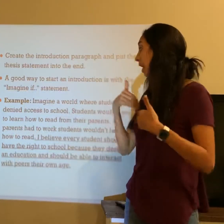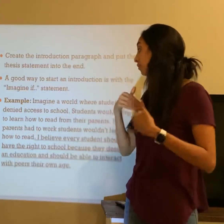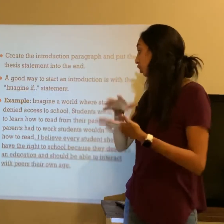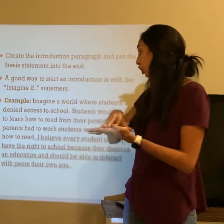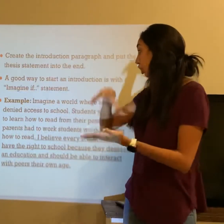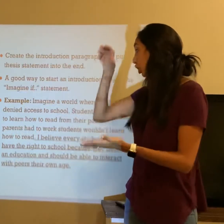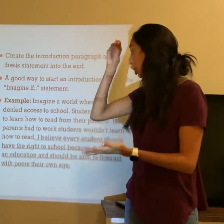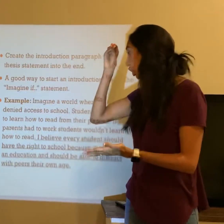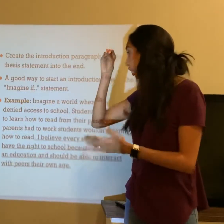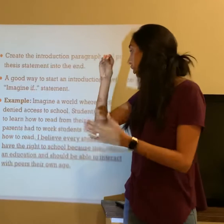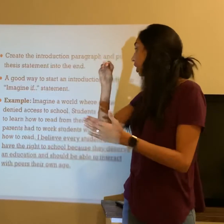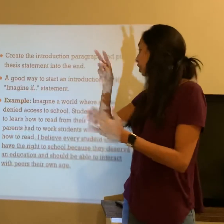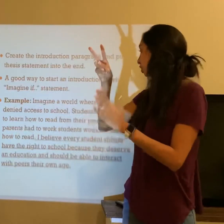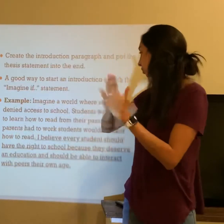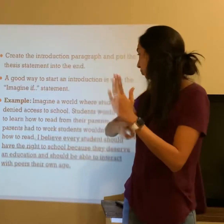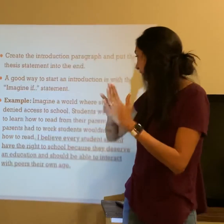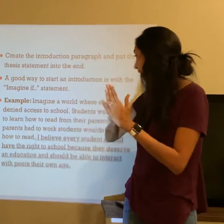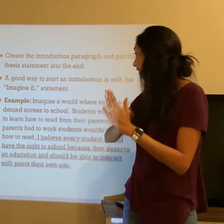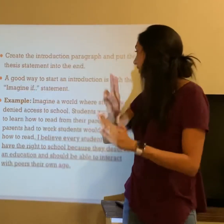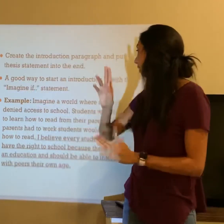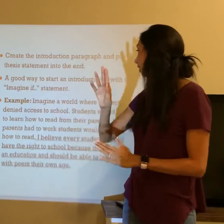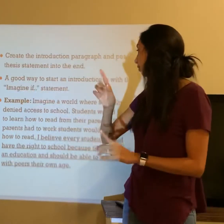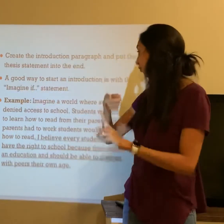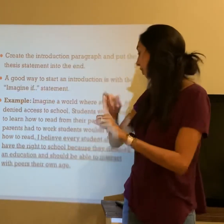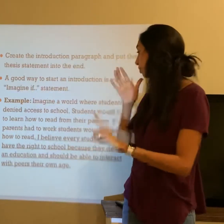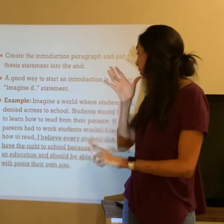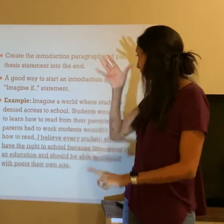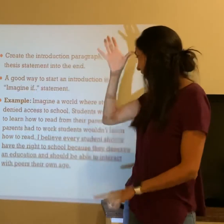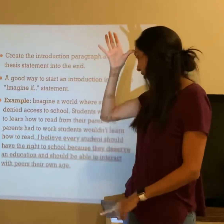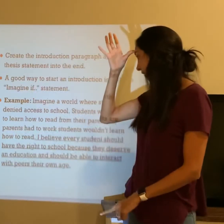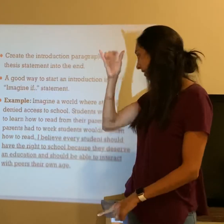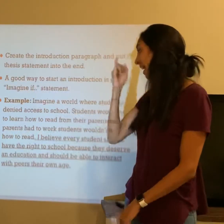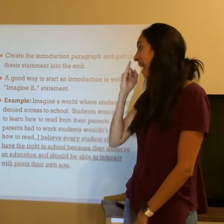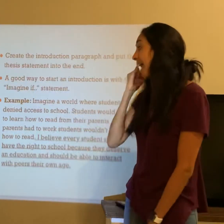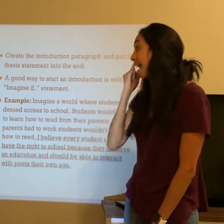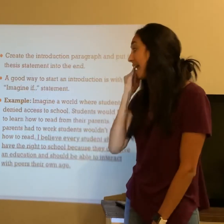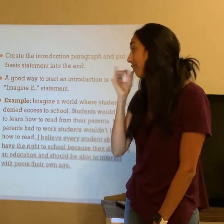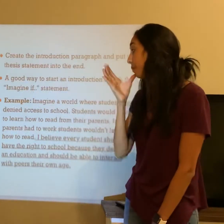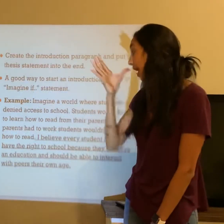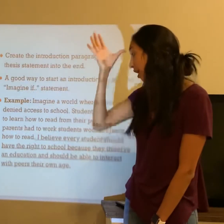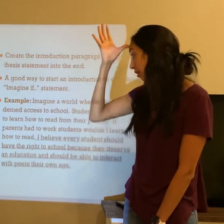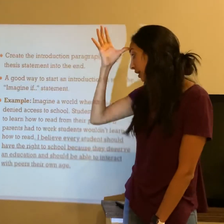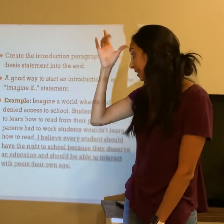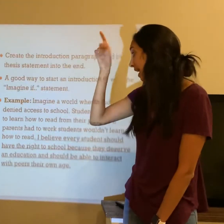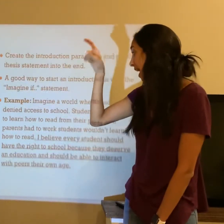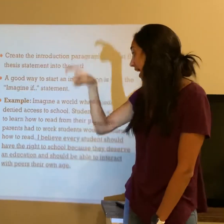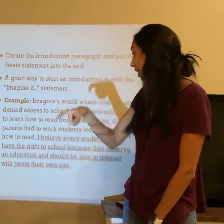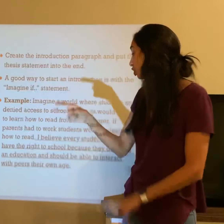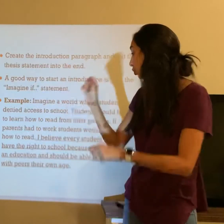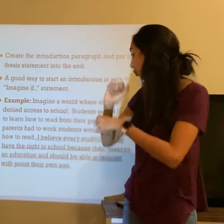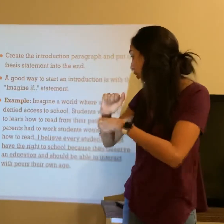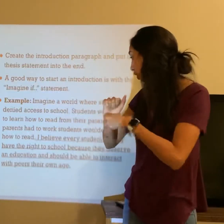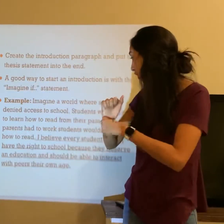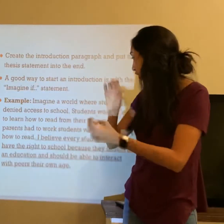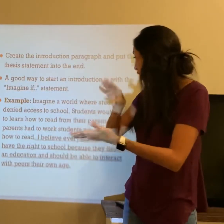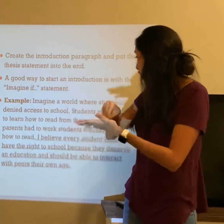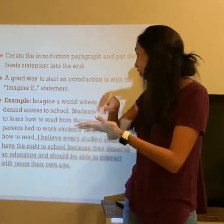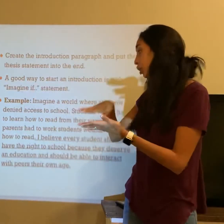to learn to read from their parents. If parents had to work,